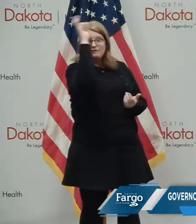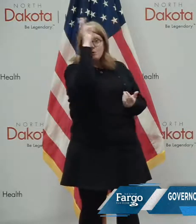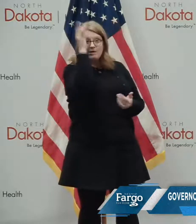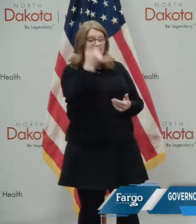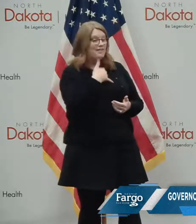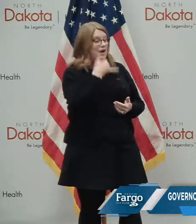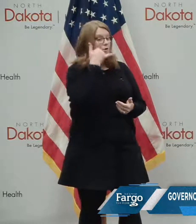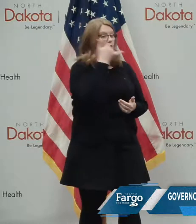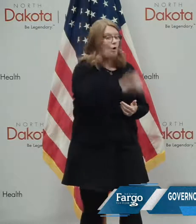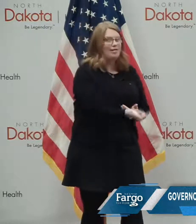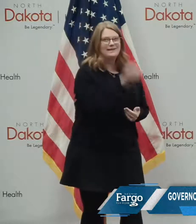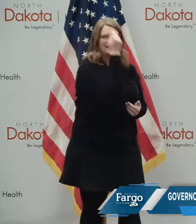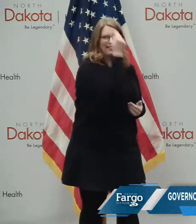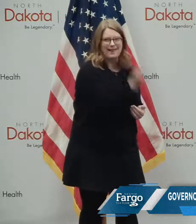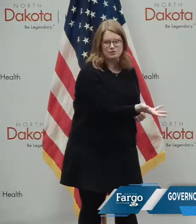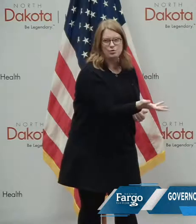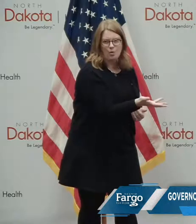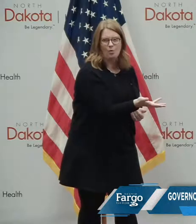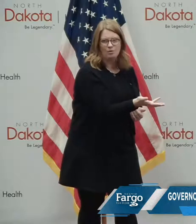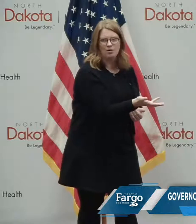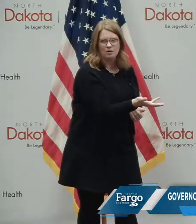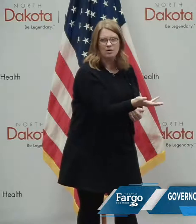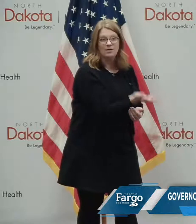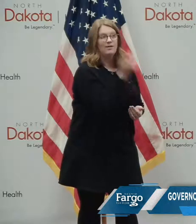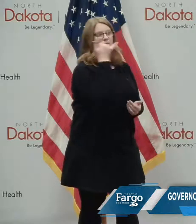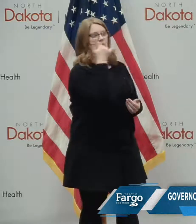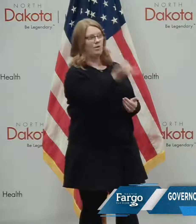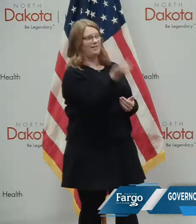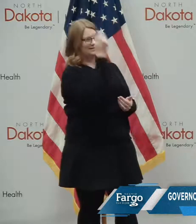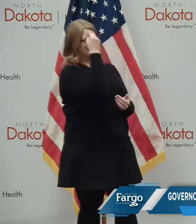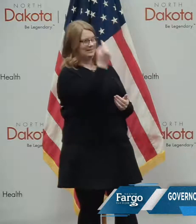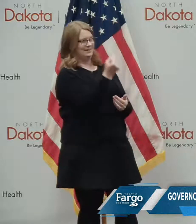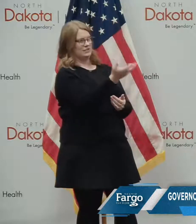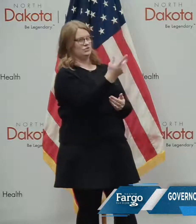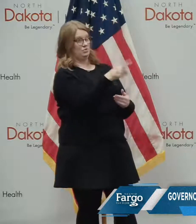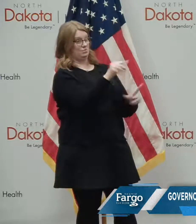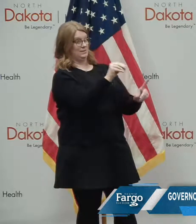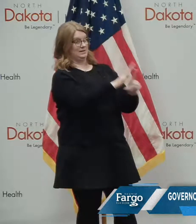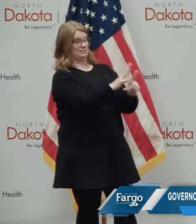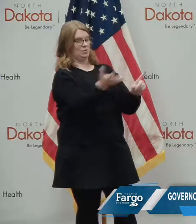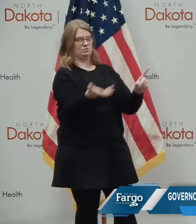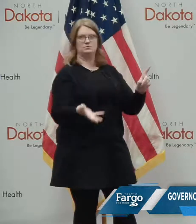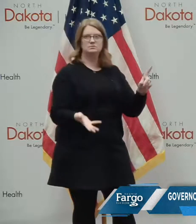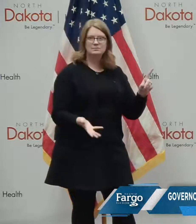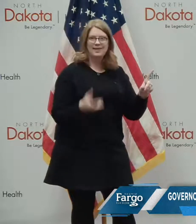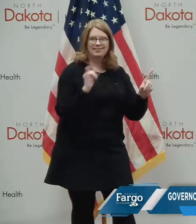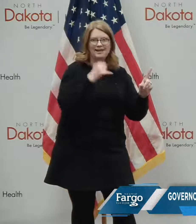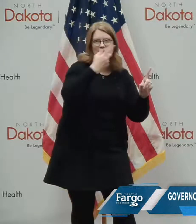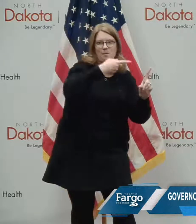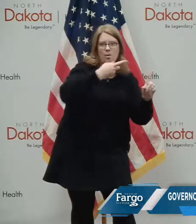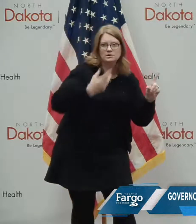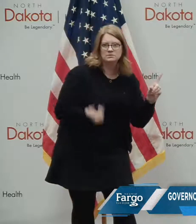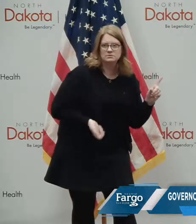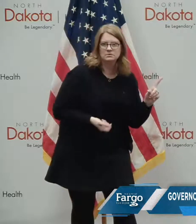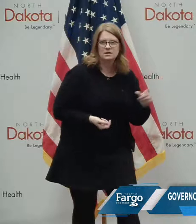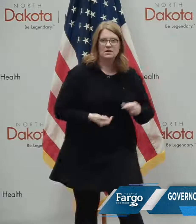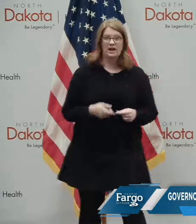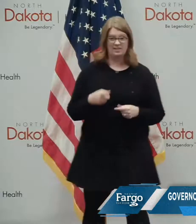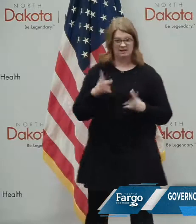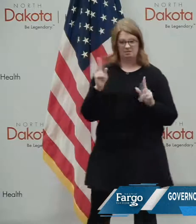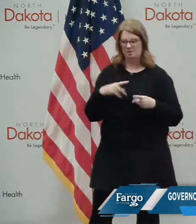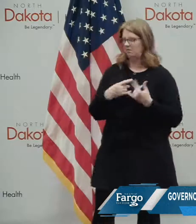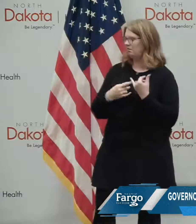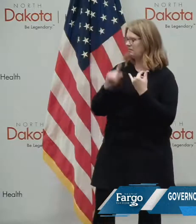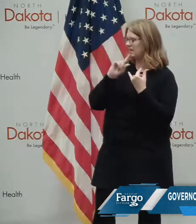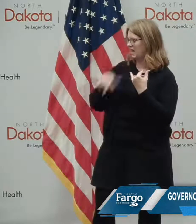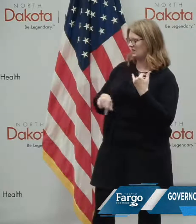They're calling to let you know that you've been exposed. That's why they're doing it. And so there shouldn't